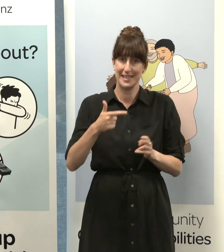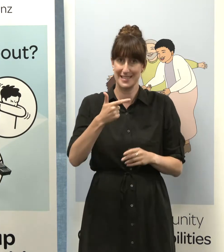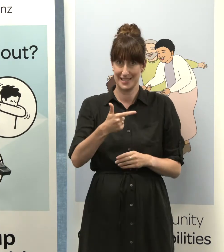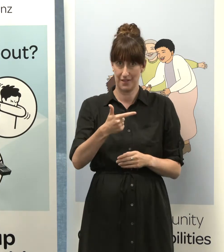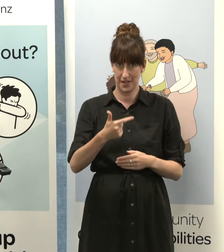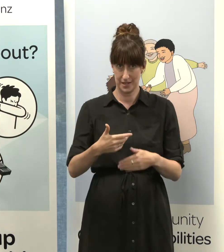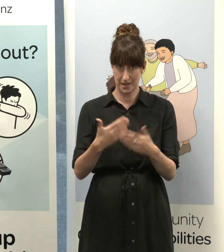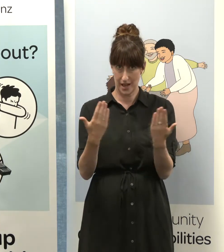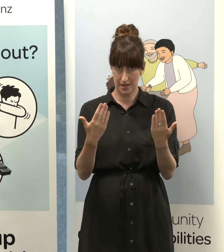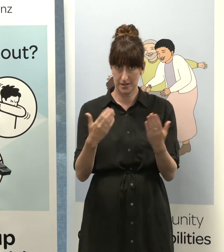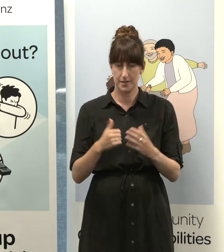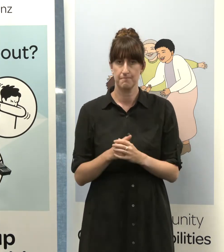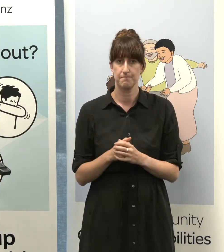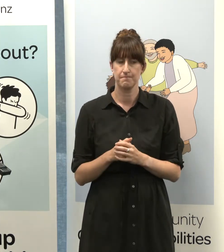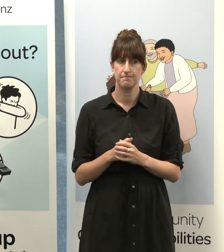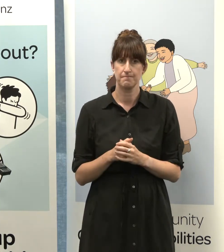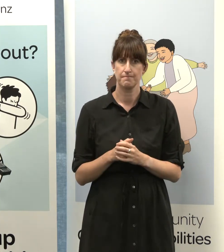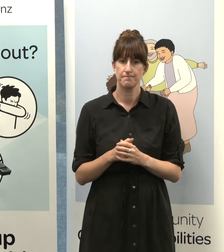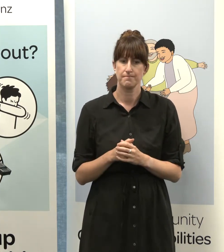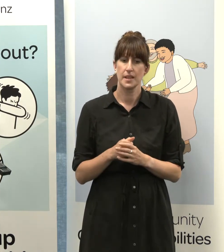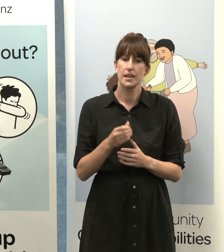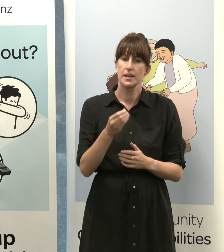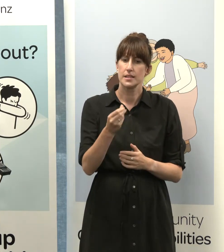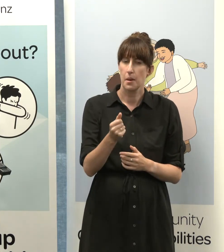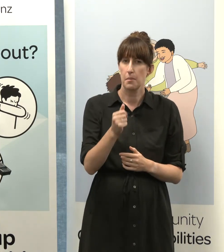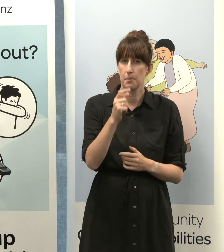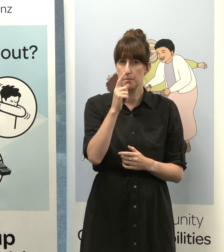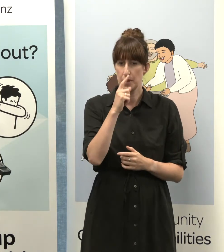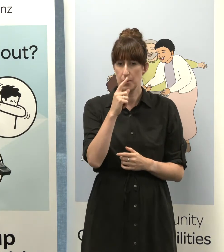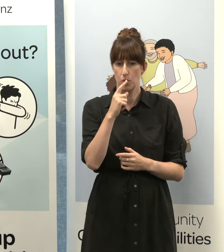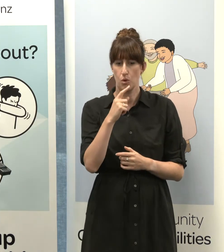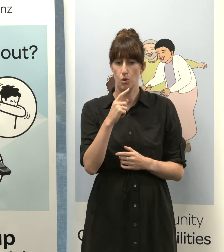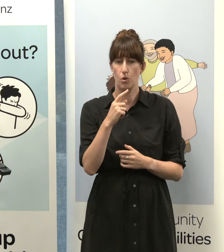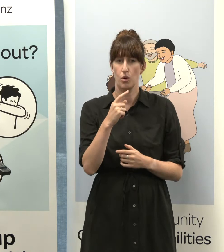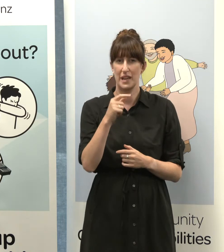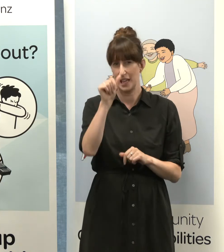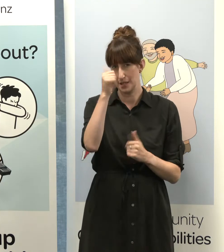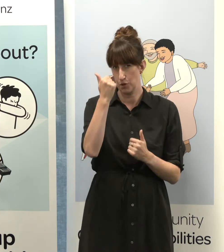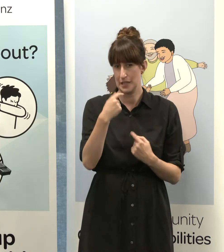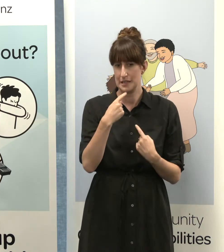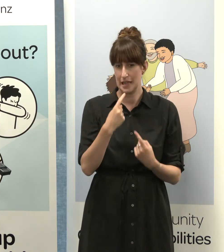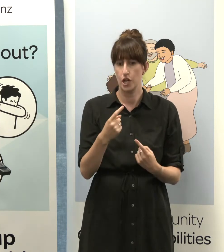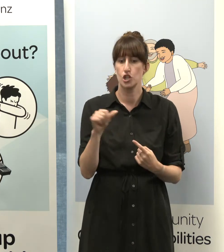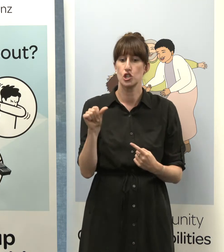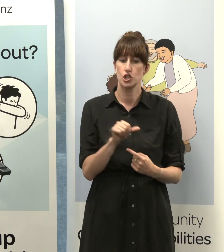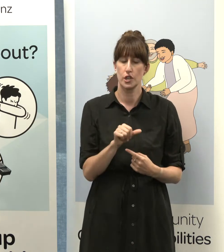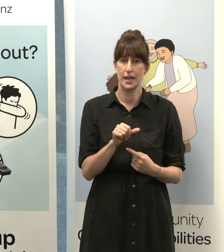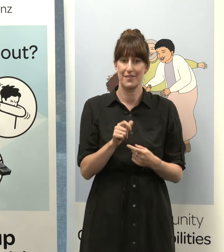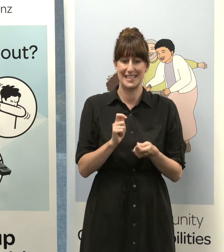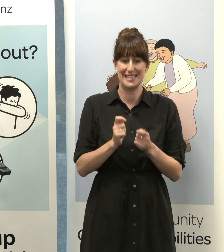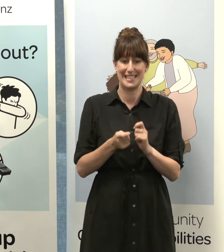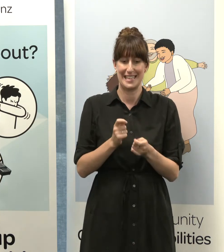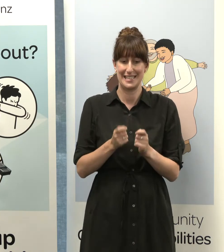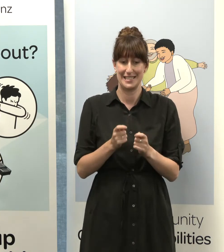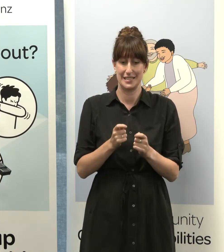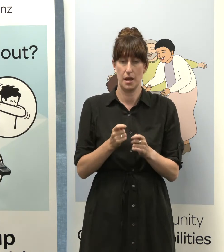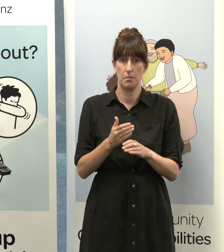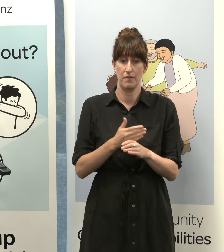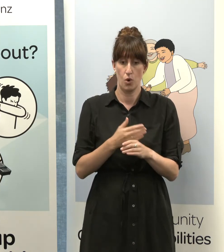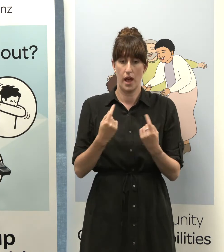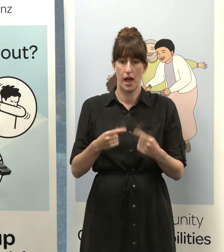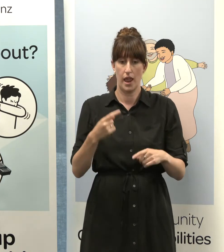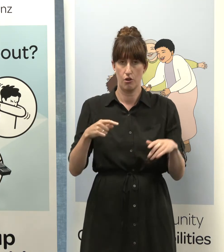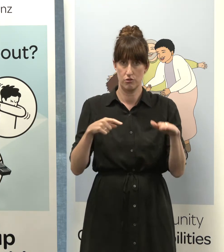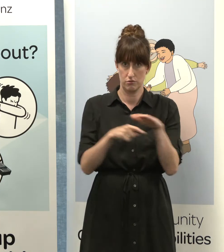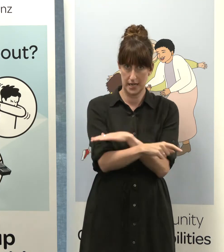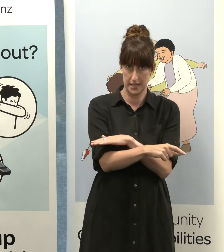experts calling for like a test to release scheme where I think it was 1 in 6 people might be infectious